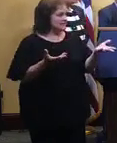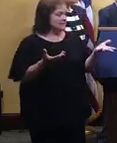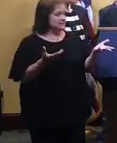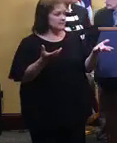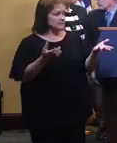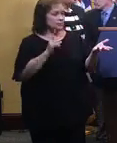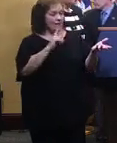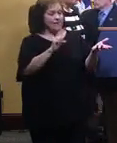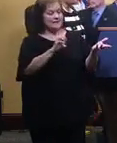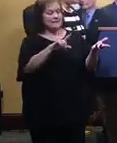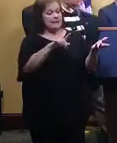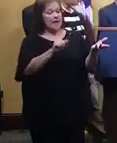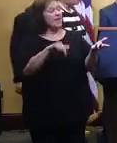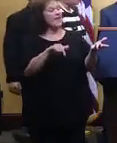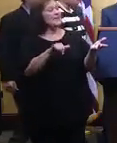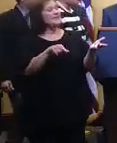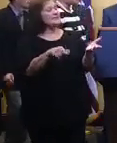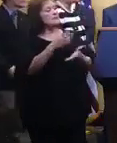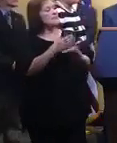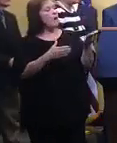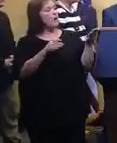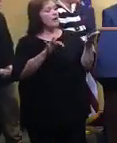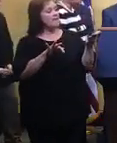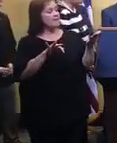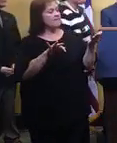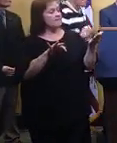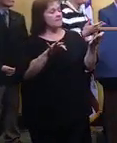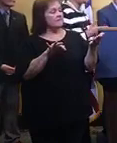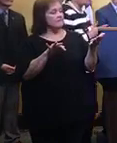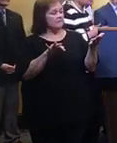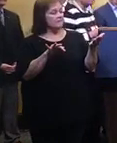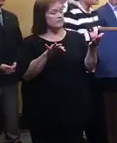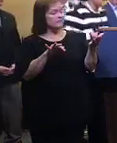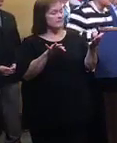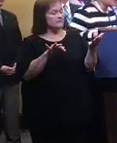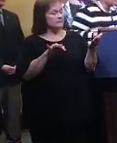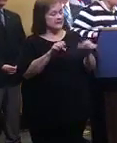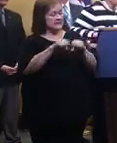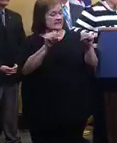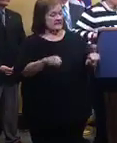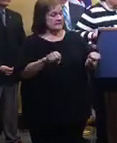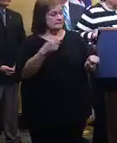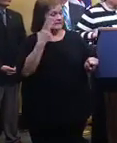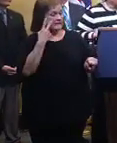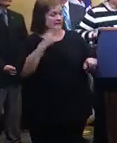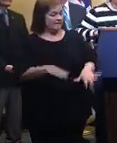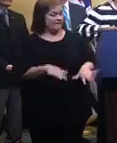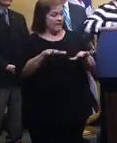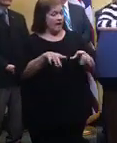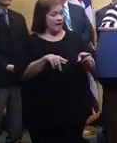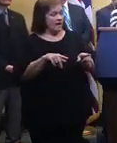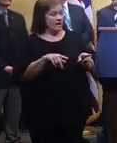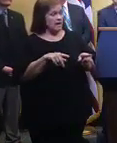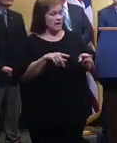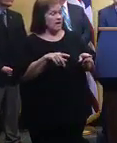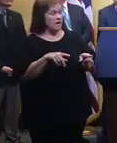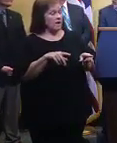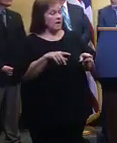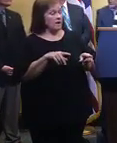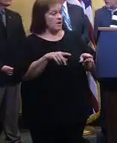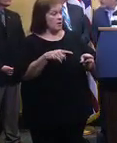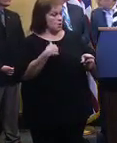to SELA being a small portion, a very, you know, impactful portion of the system, but until the city,